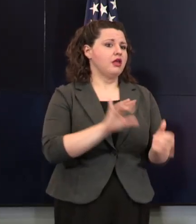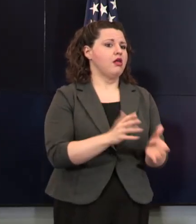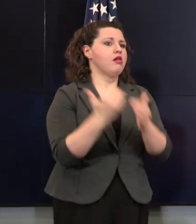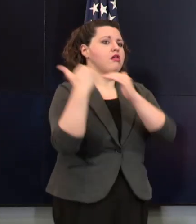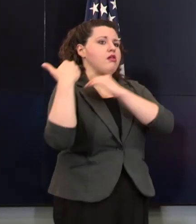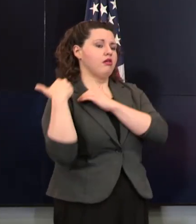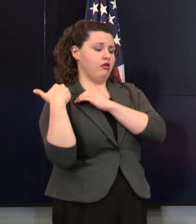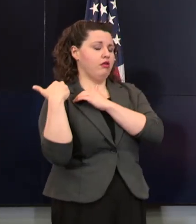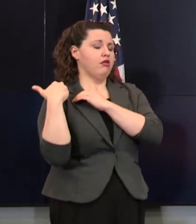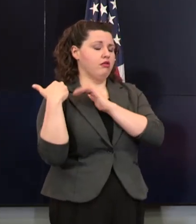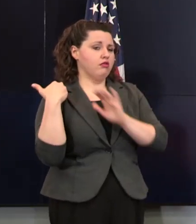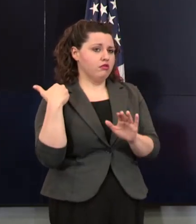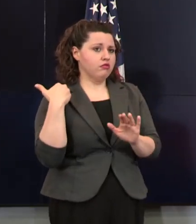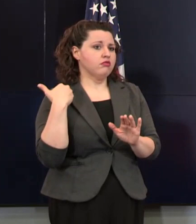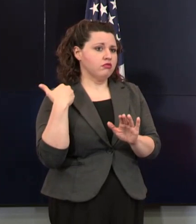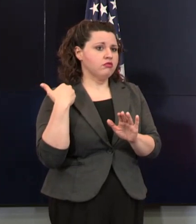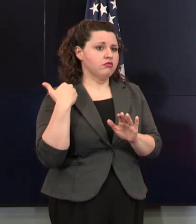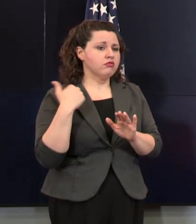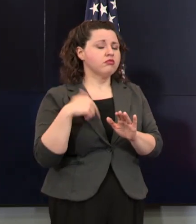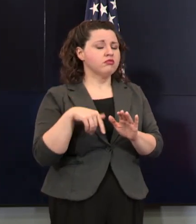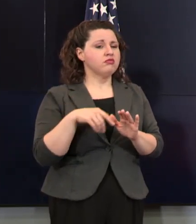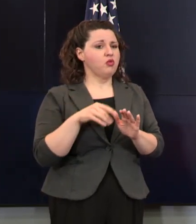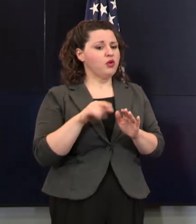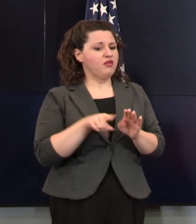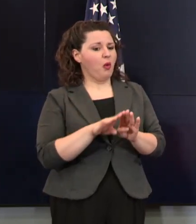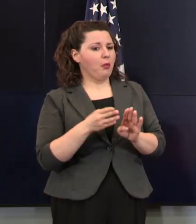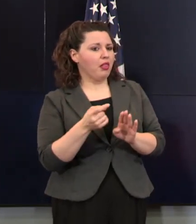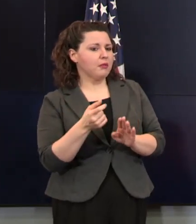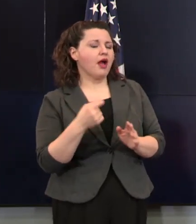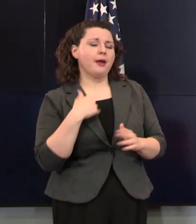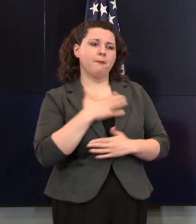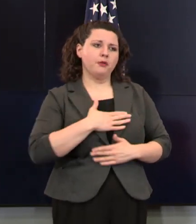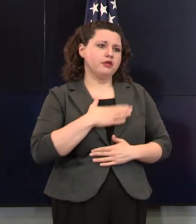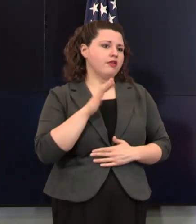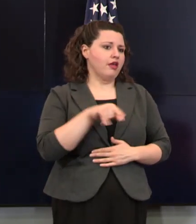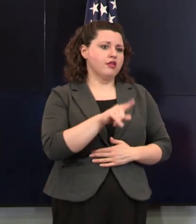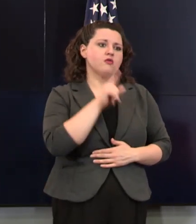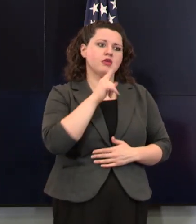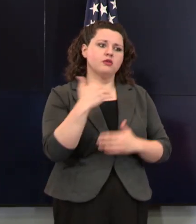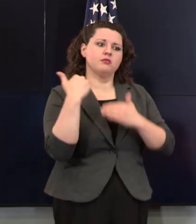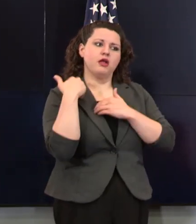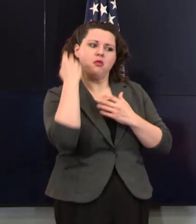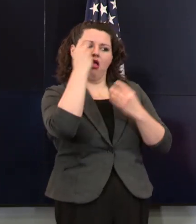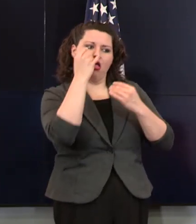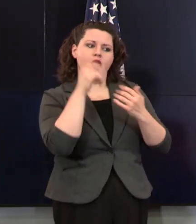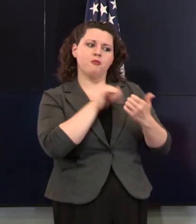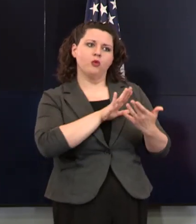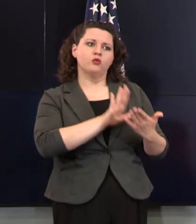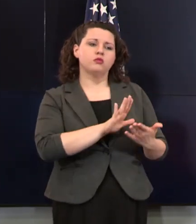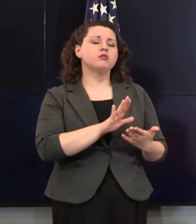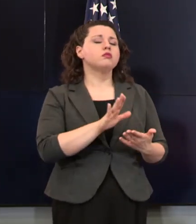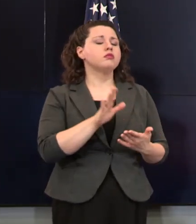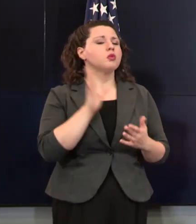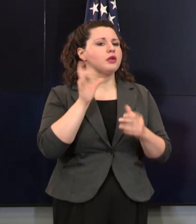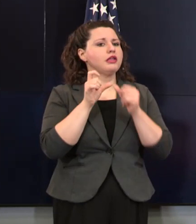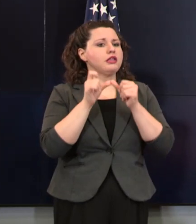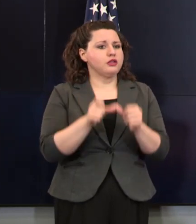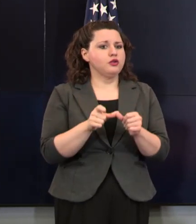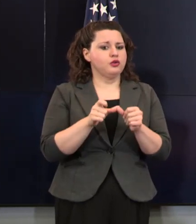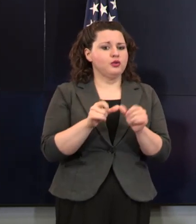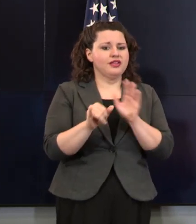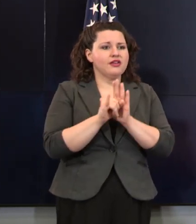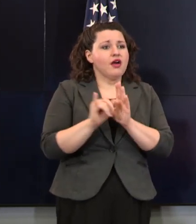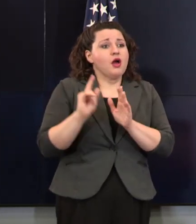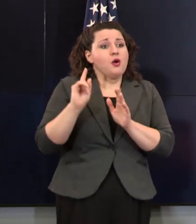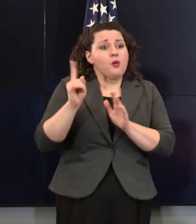the entities that we've started to open up just a little bit. And I appreciate that very much. So we're going to continue to identify